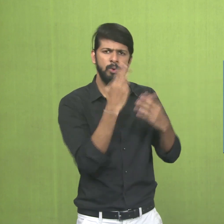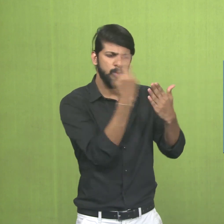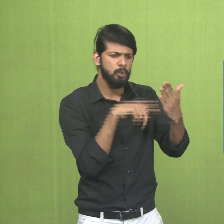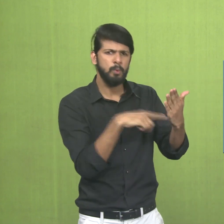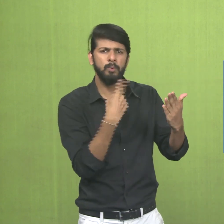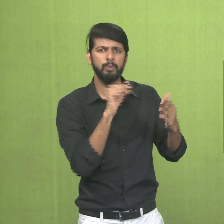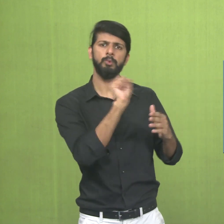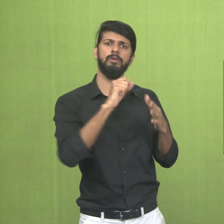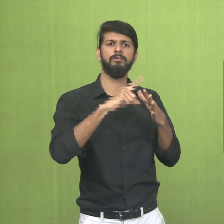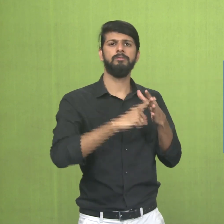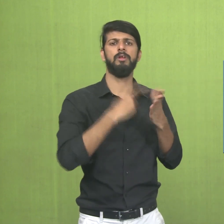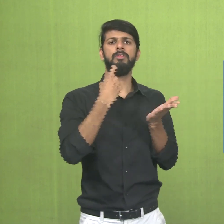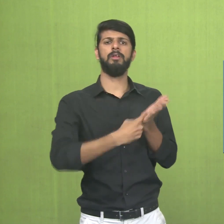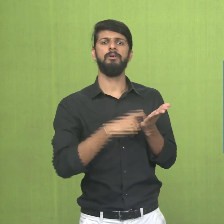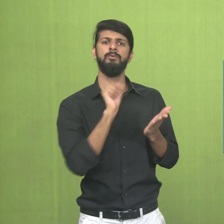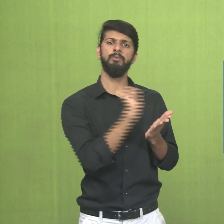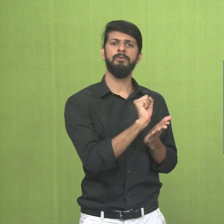Artist is Jamini Roy.